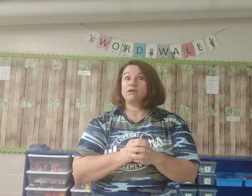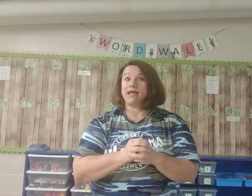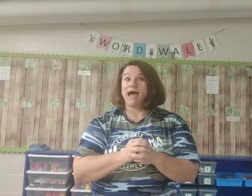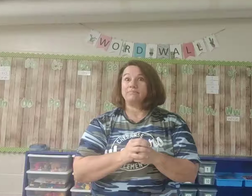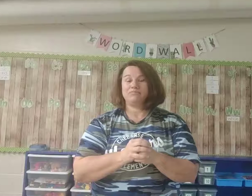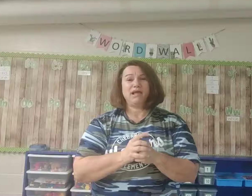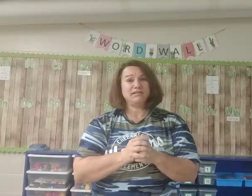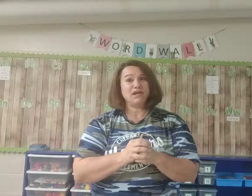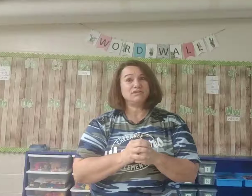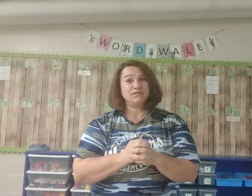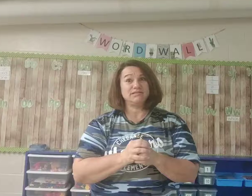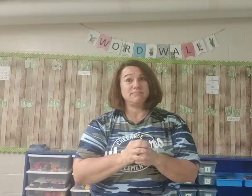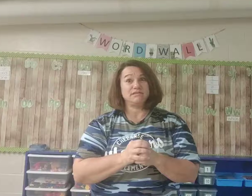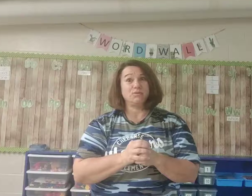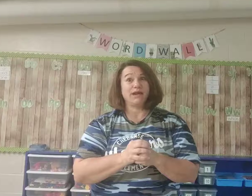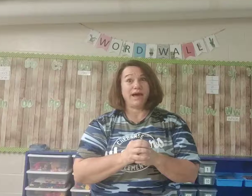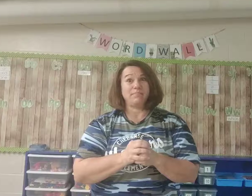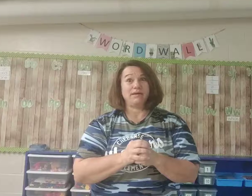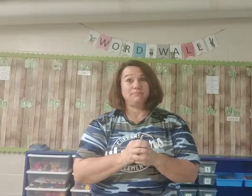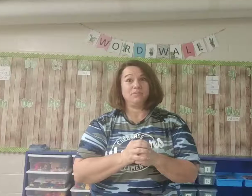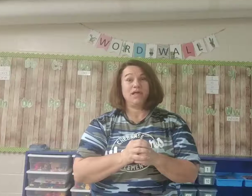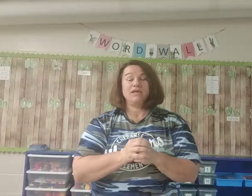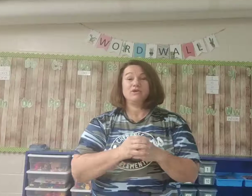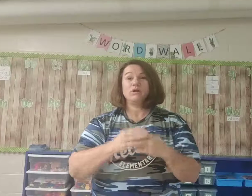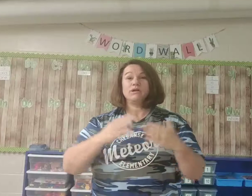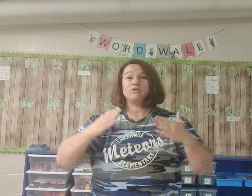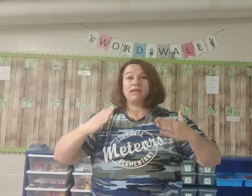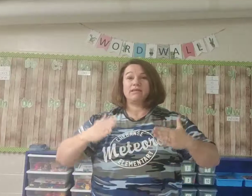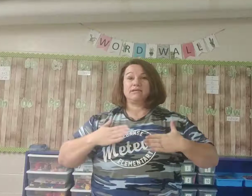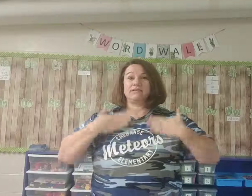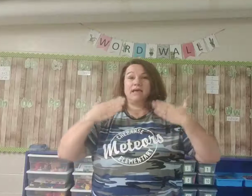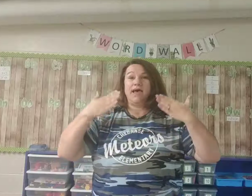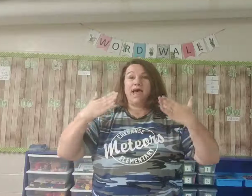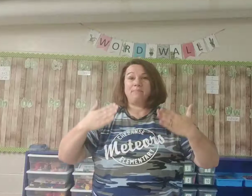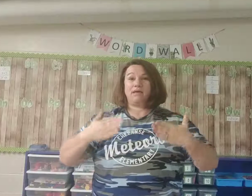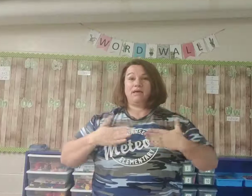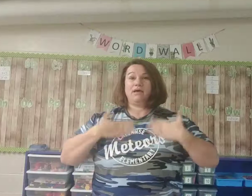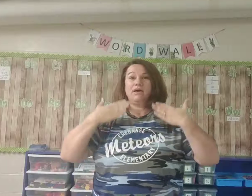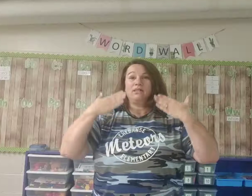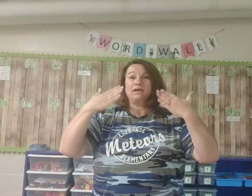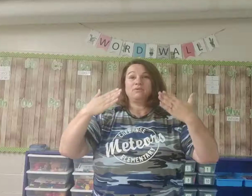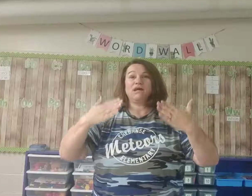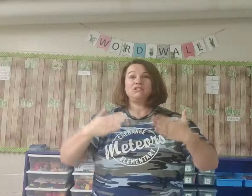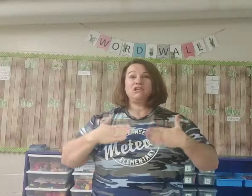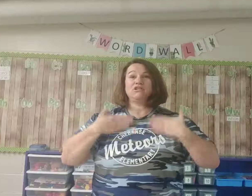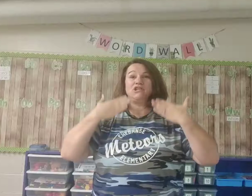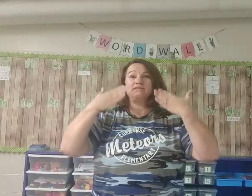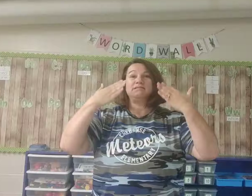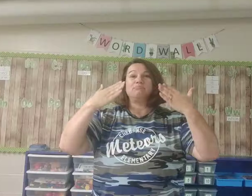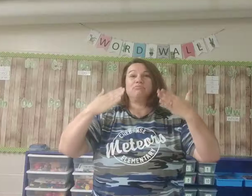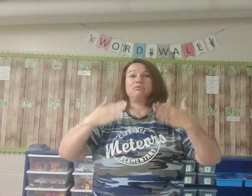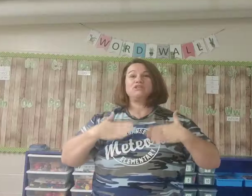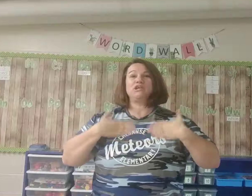word glad. It's also the same as the word happy. So we're going to go like this, happy. Like we're touching our chest and brushing